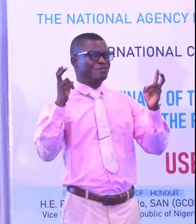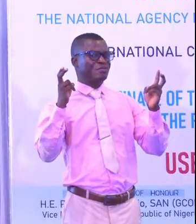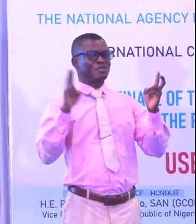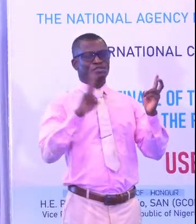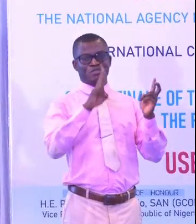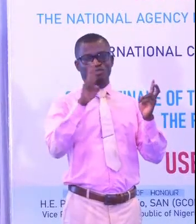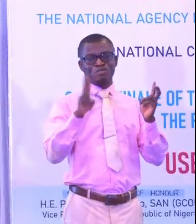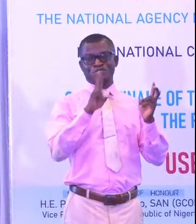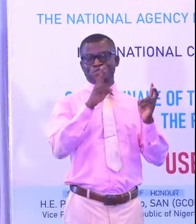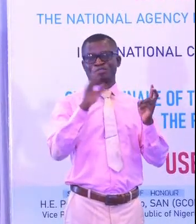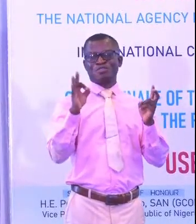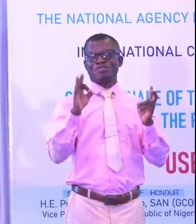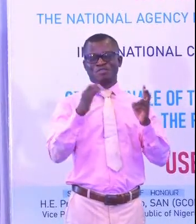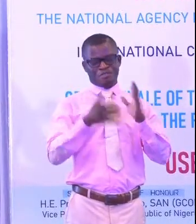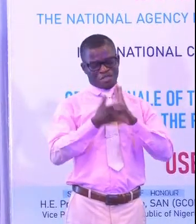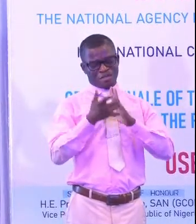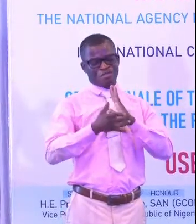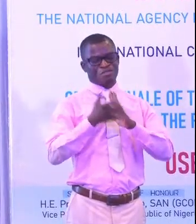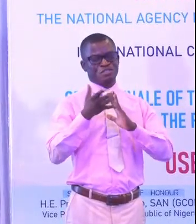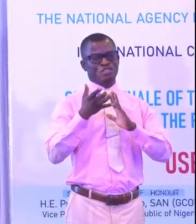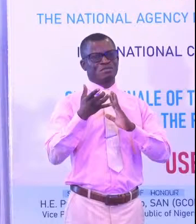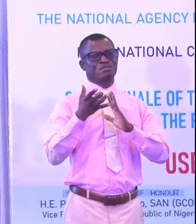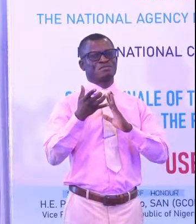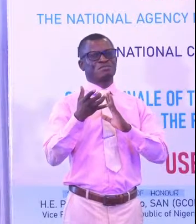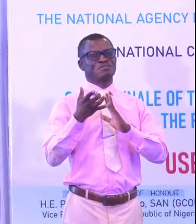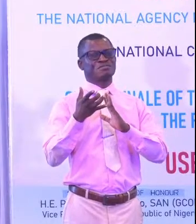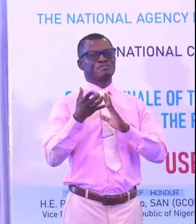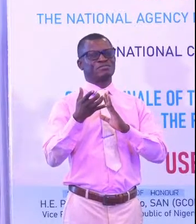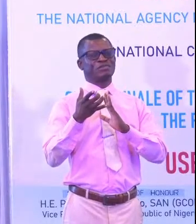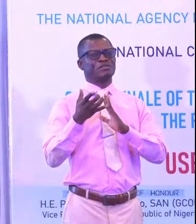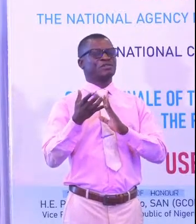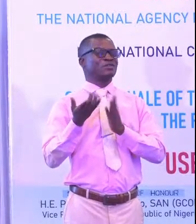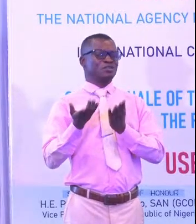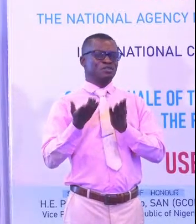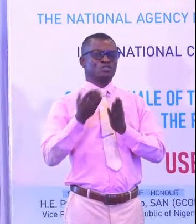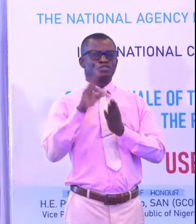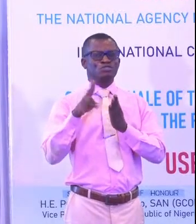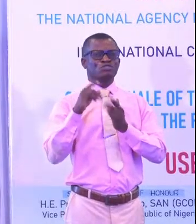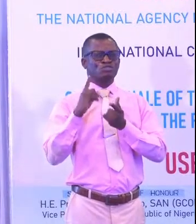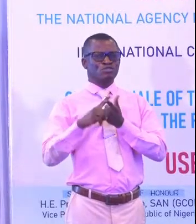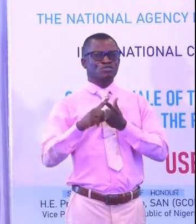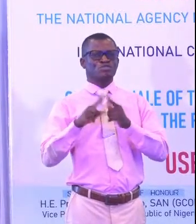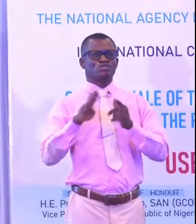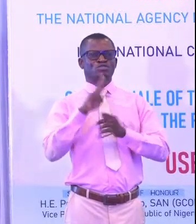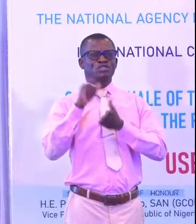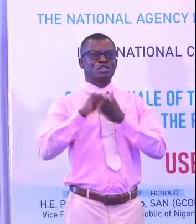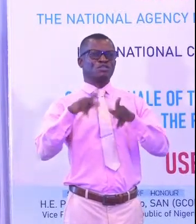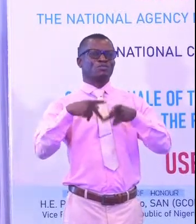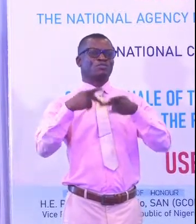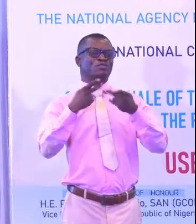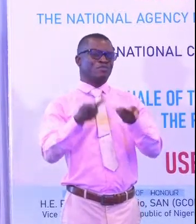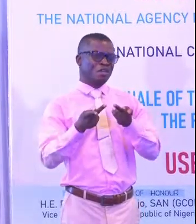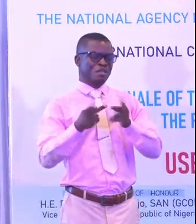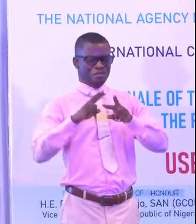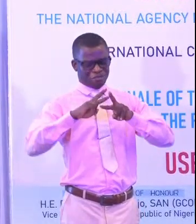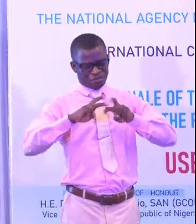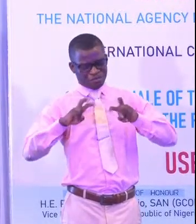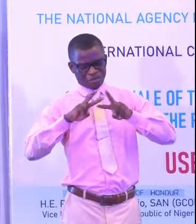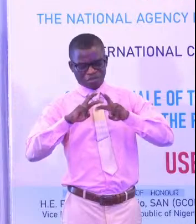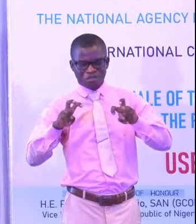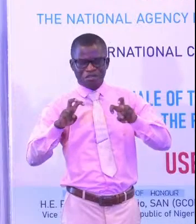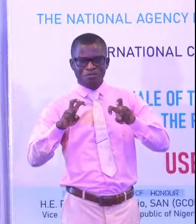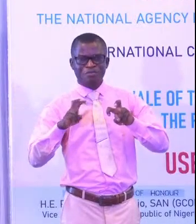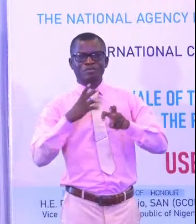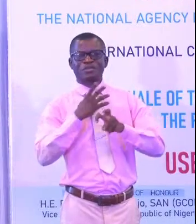of technology with use of technology by leveraging it to provide sophisticated investigations